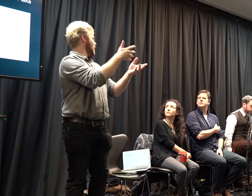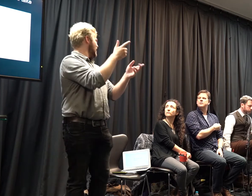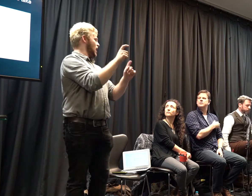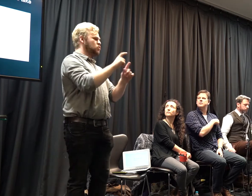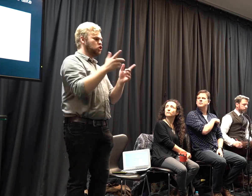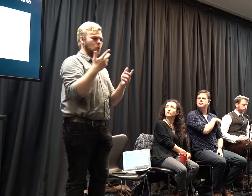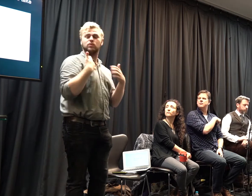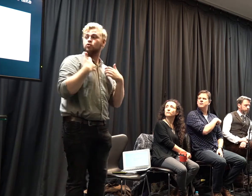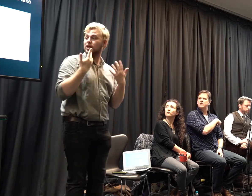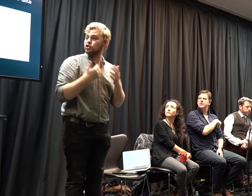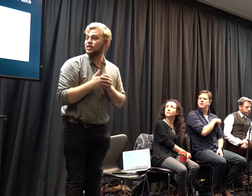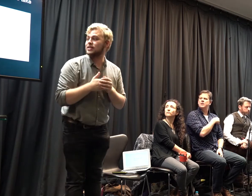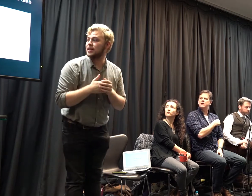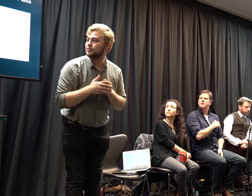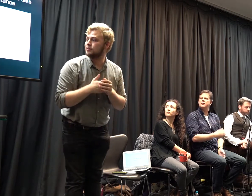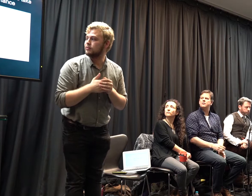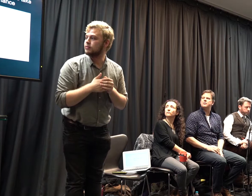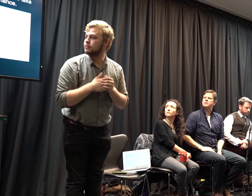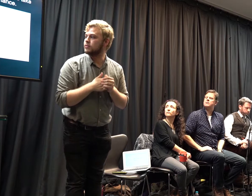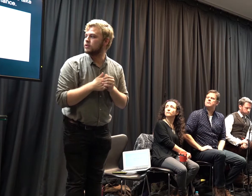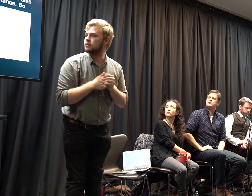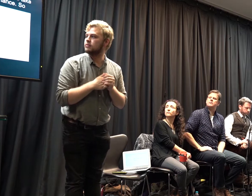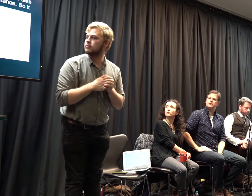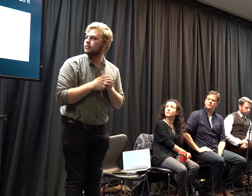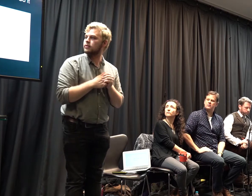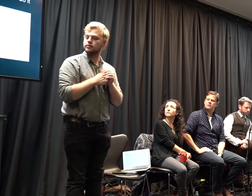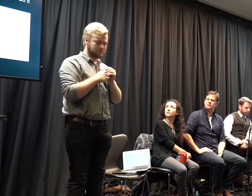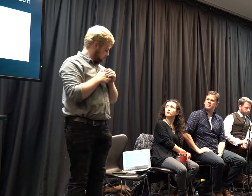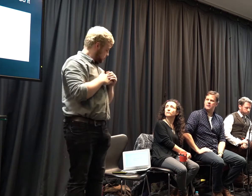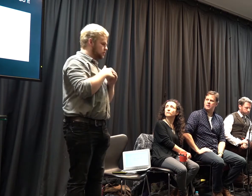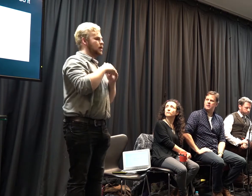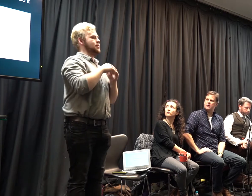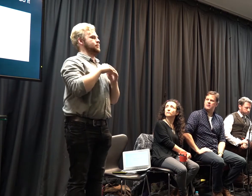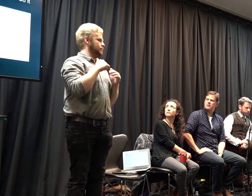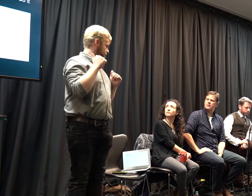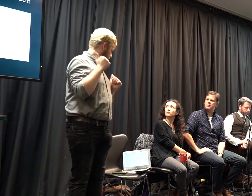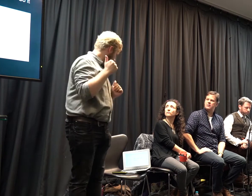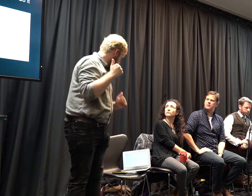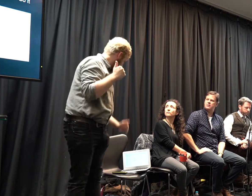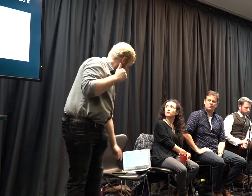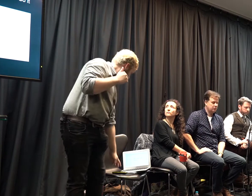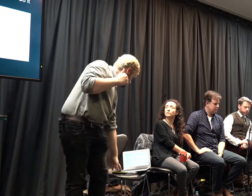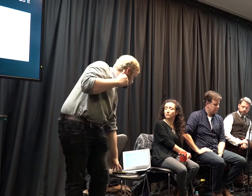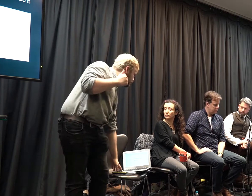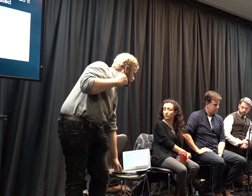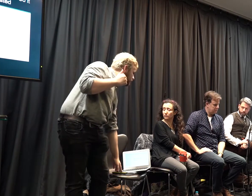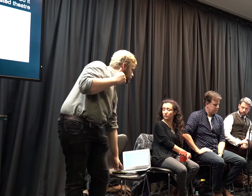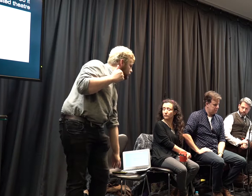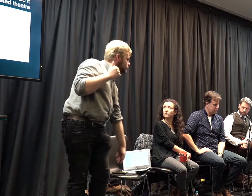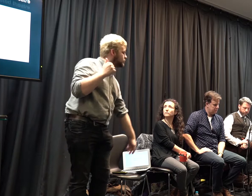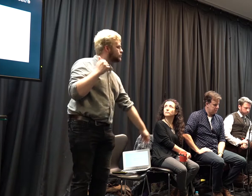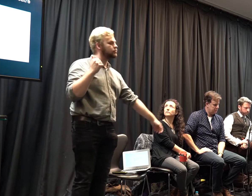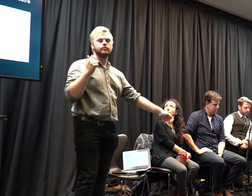interpreted performance. So it seems that the majority prefer either integrated theatre or